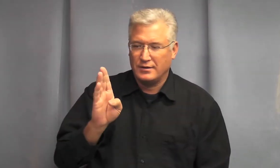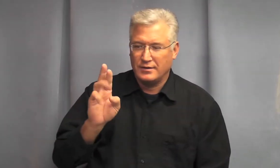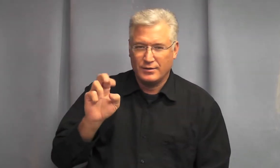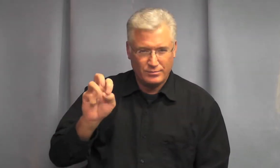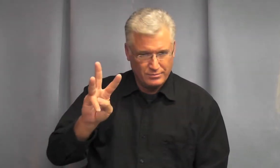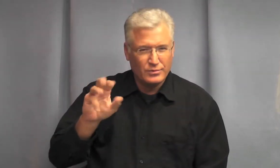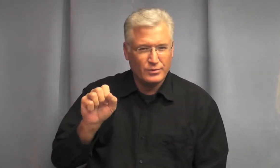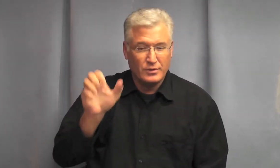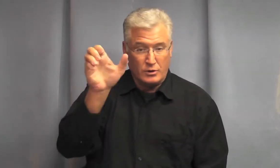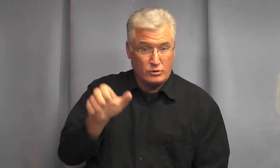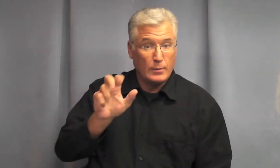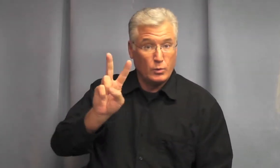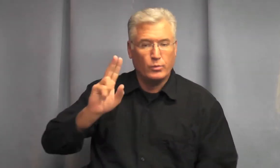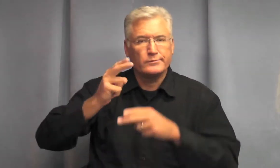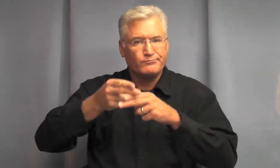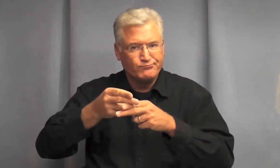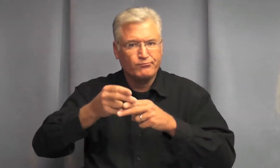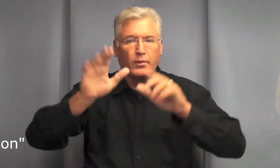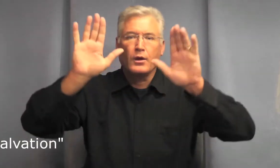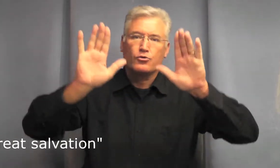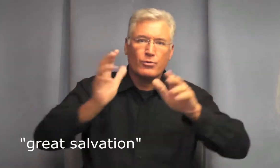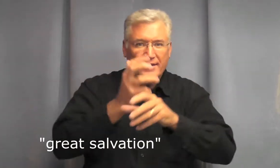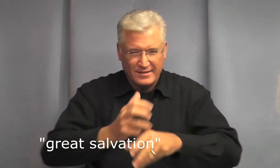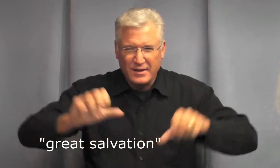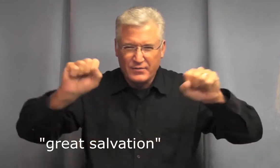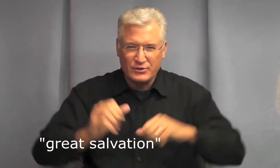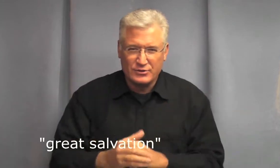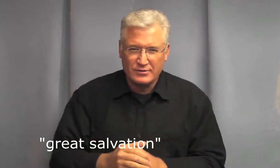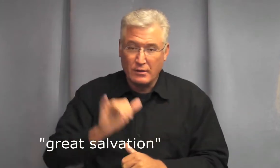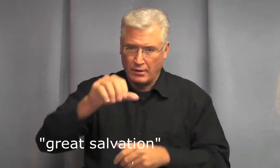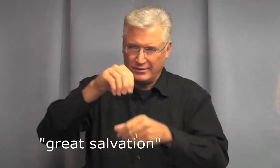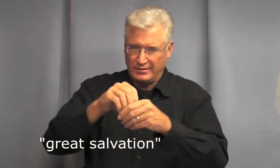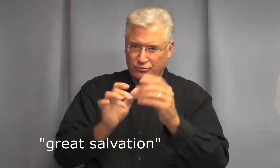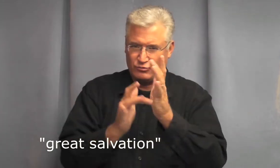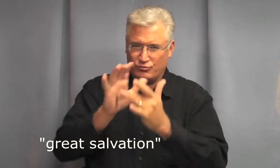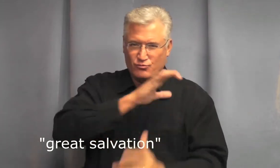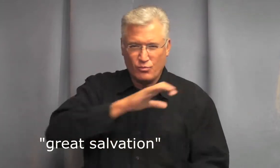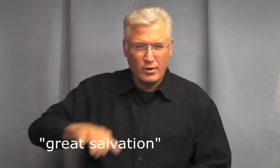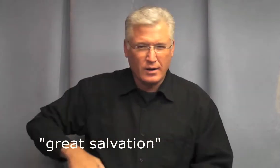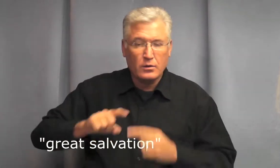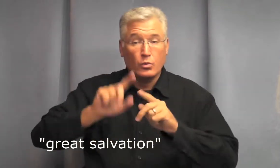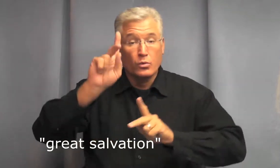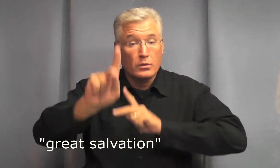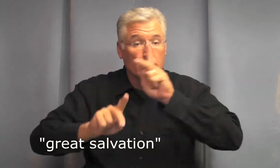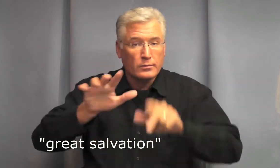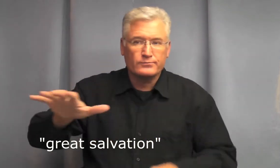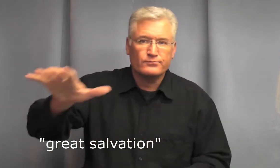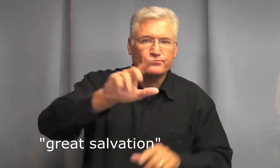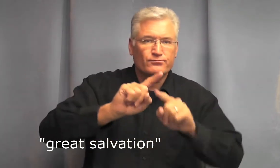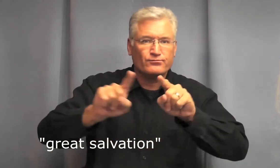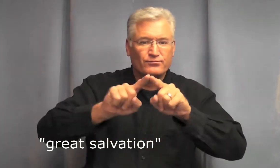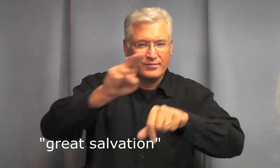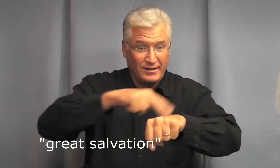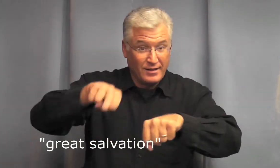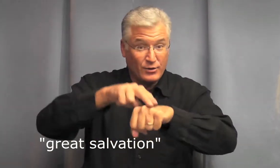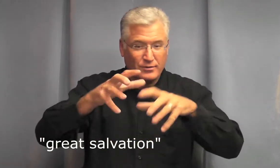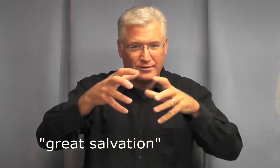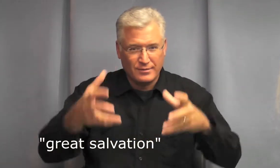Hebrews chapter 2, it mentions the great salvation. This is the salvation of